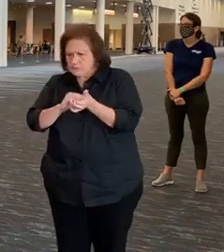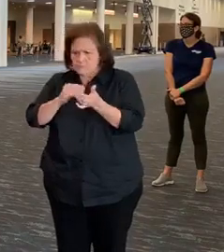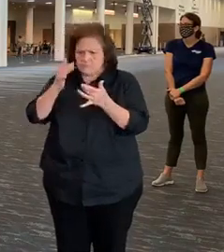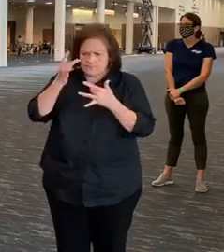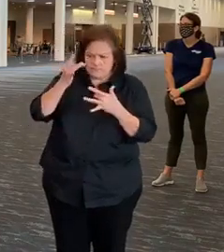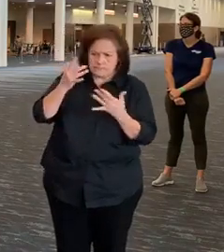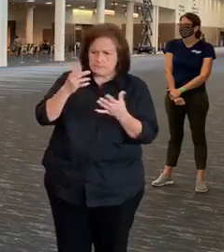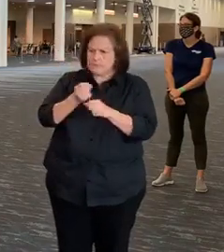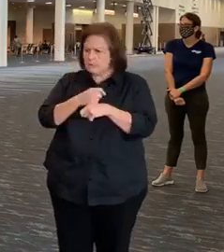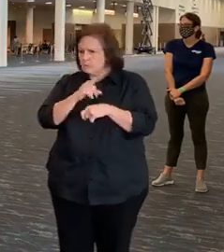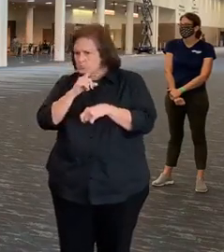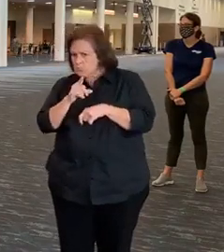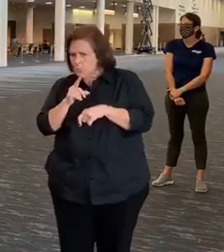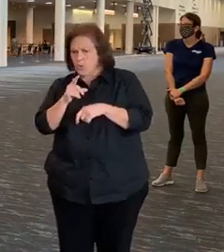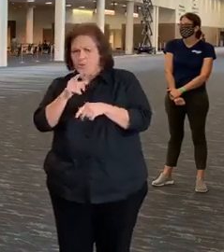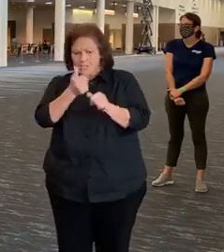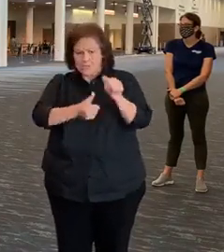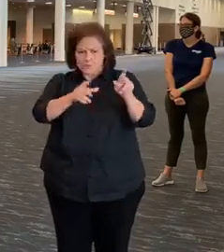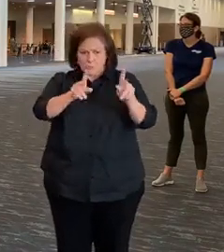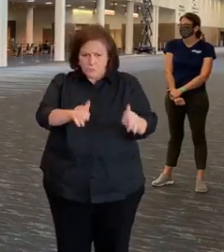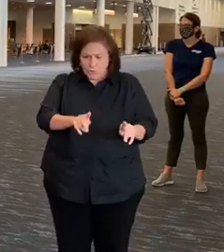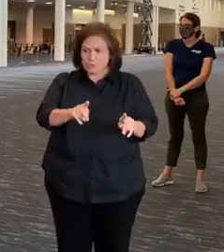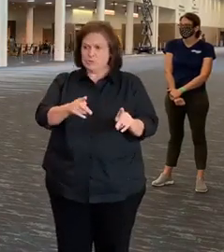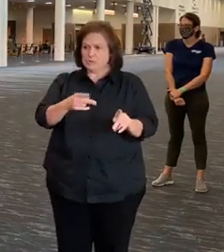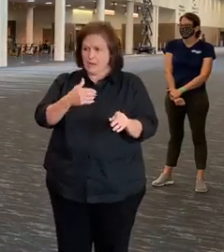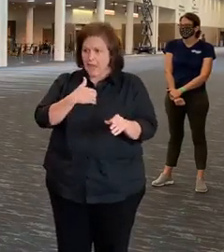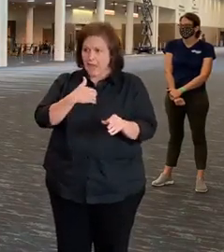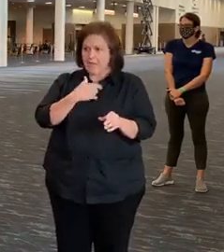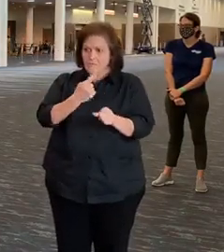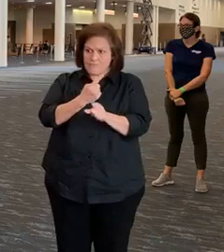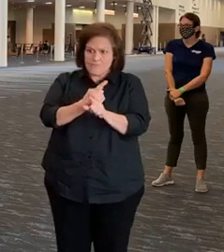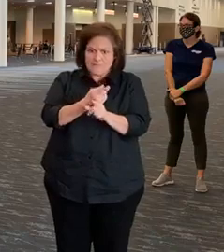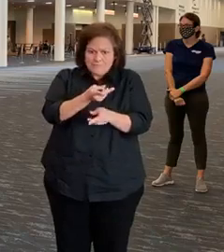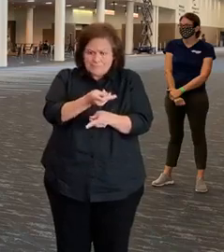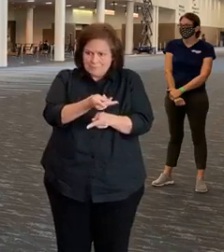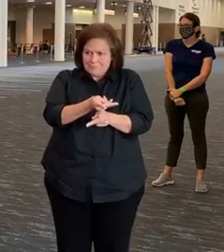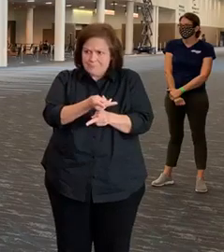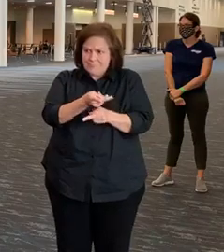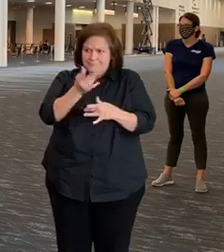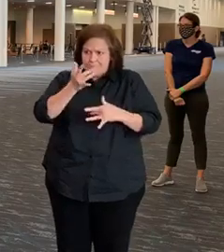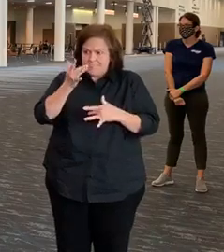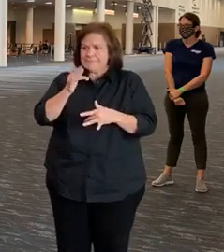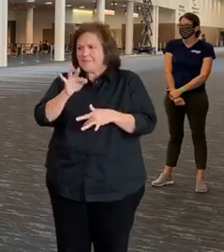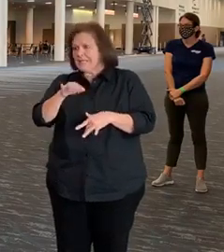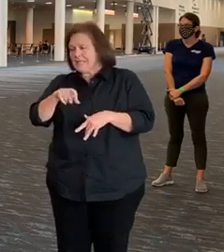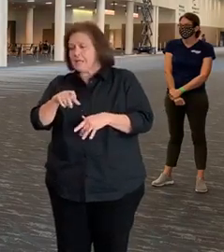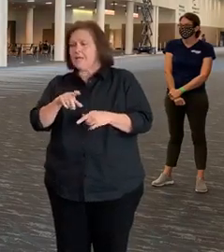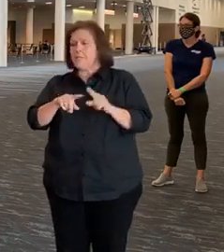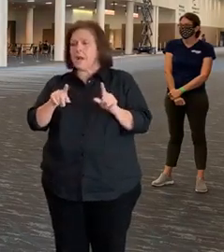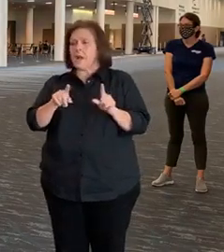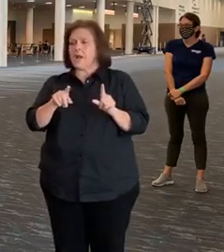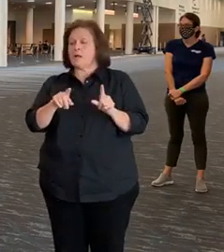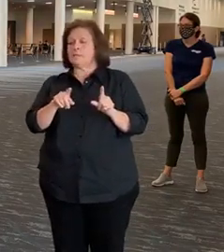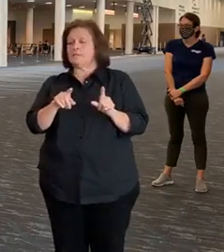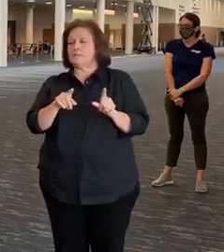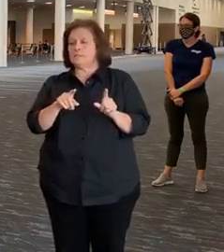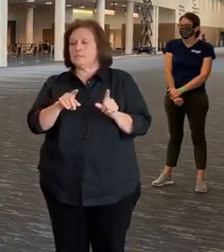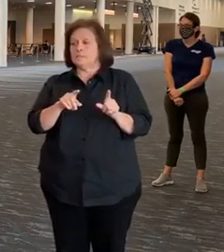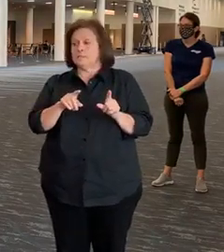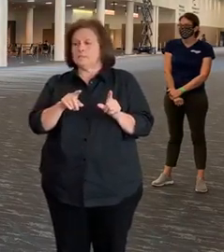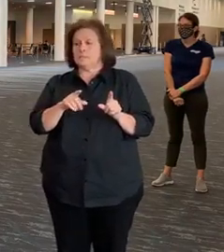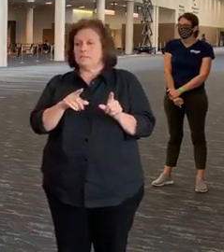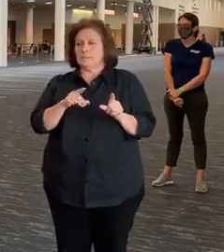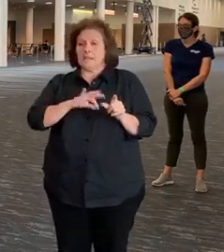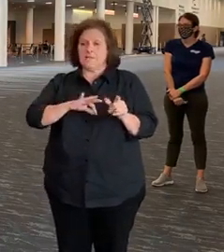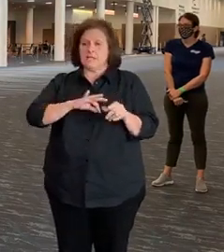a baseline of care that we can provide to everyone in all of these hospitals. And Jen might be able to talk about that. As far as benefits, obviously